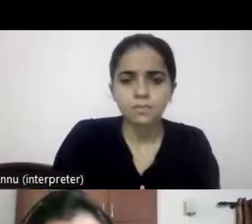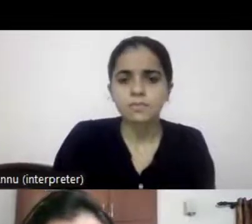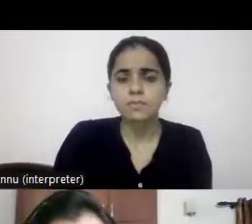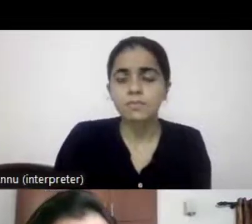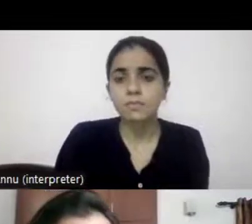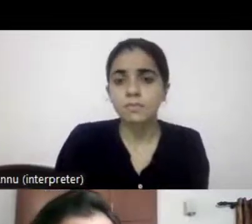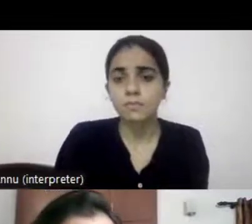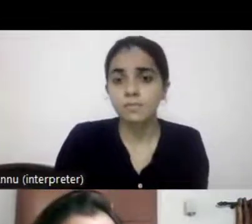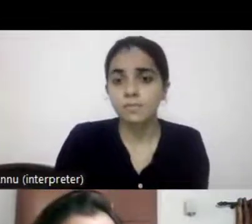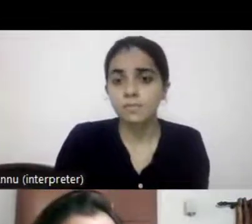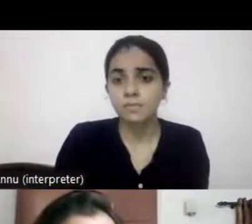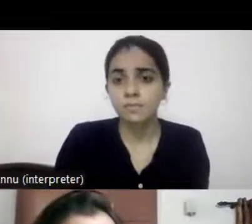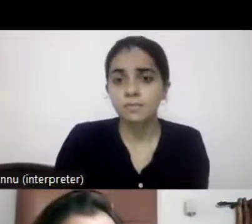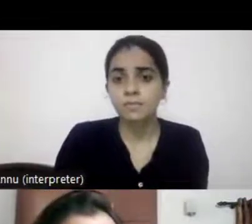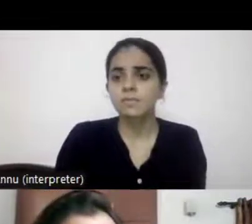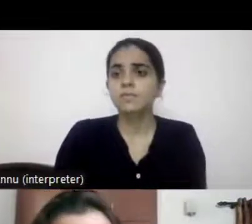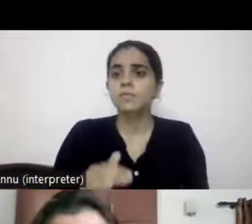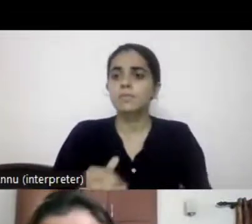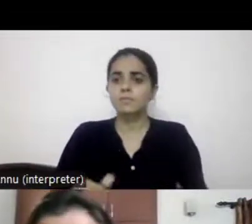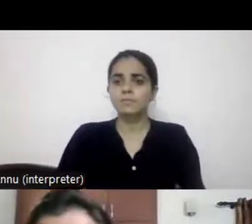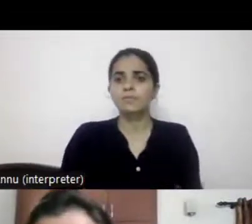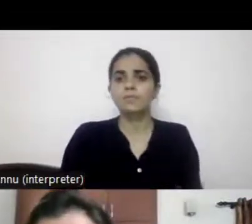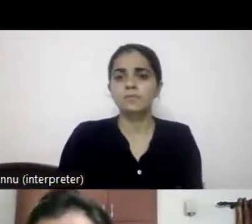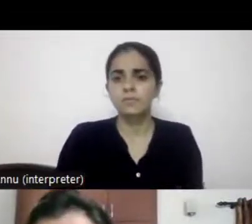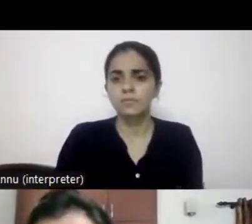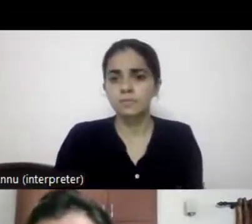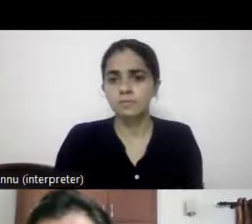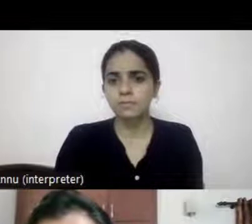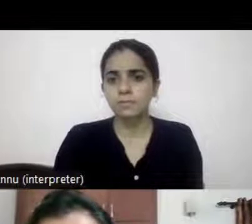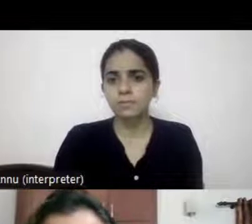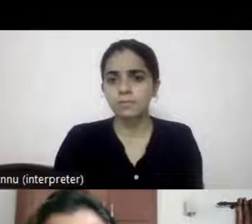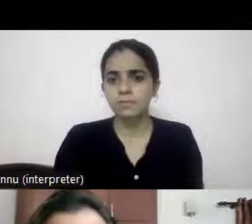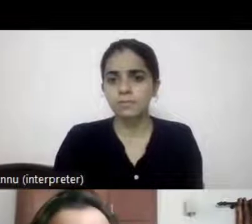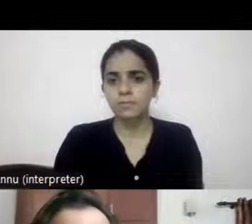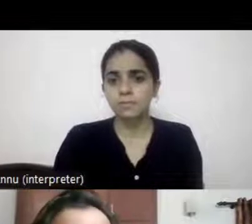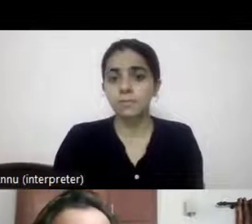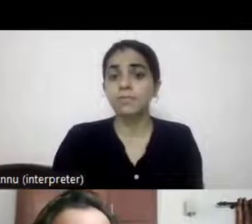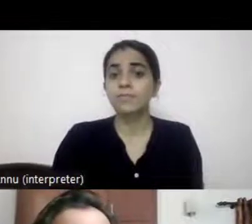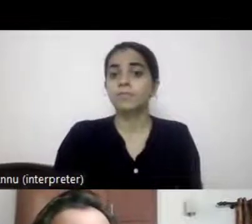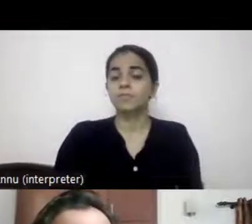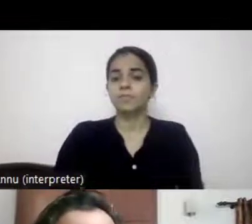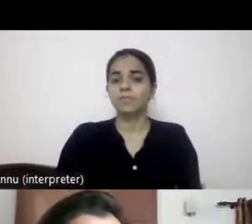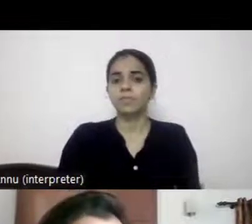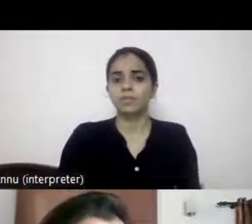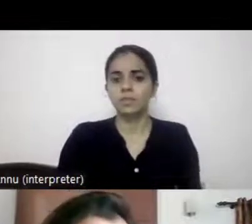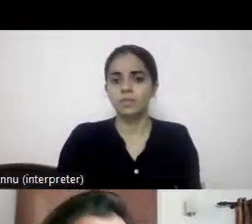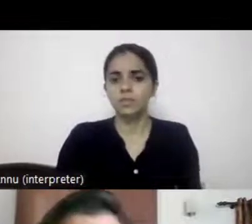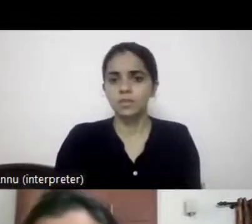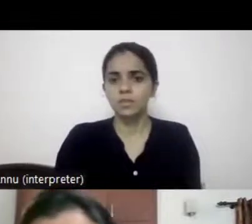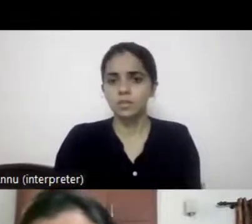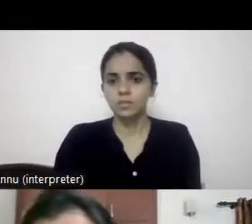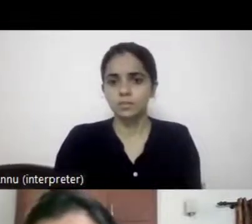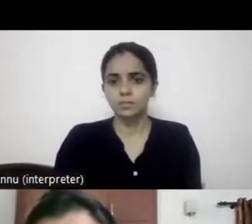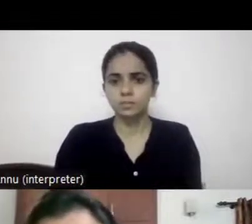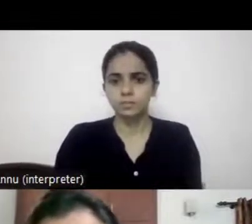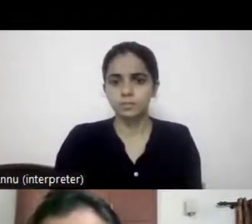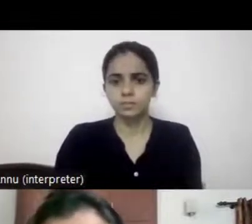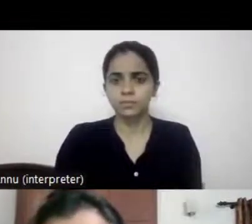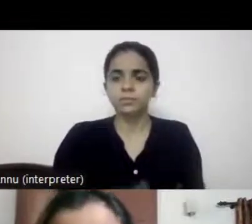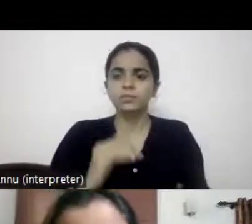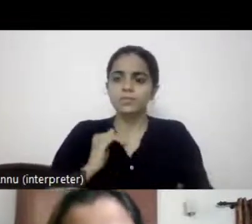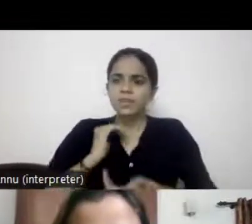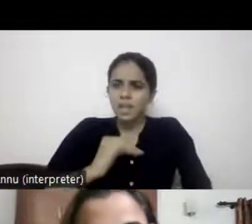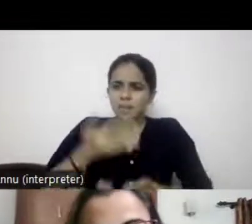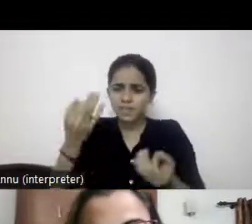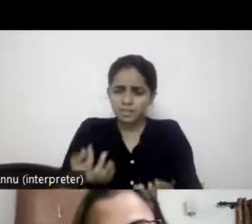we talk about, and there are many more techniques. There are many more modern day things that you would